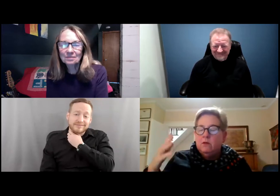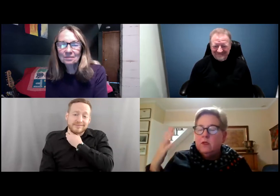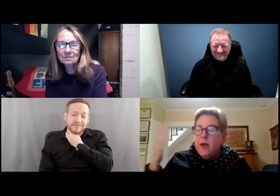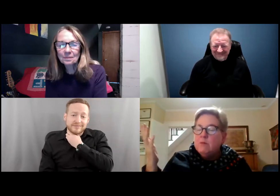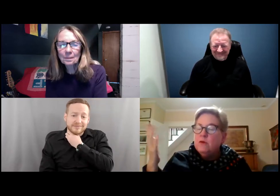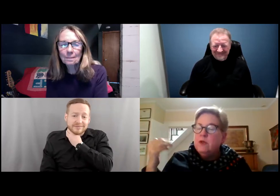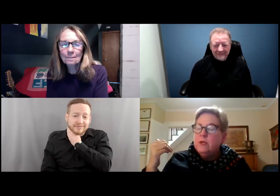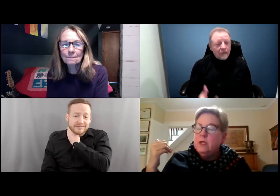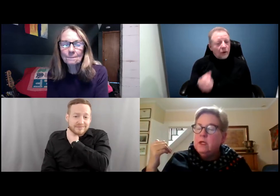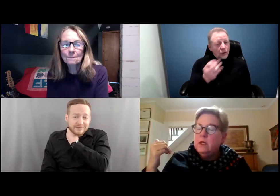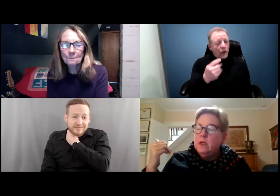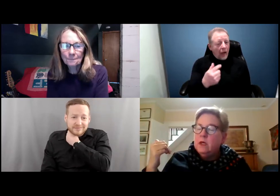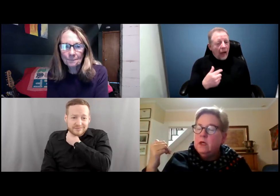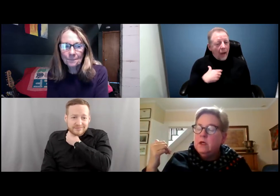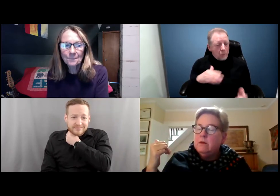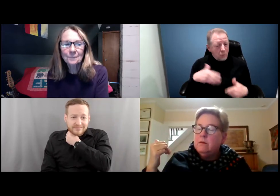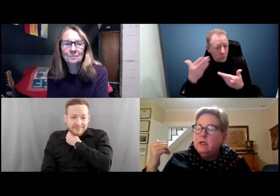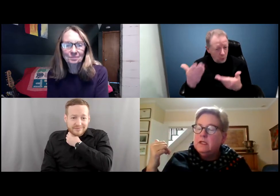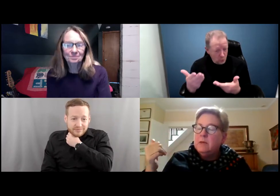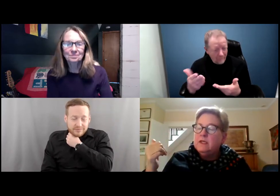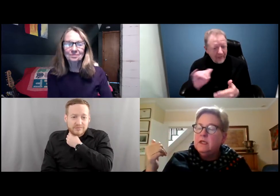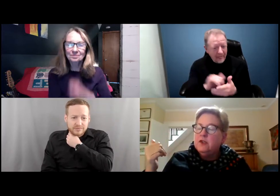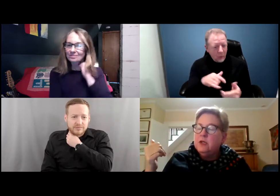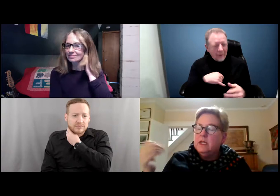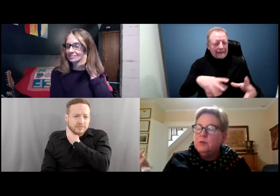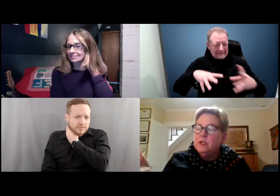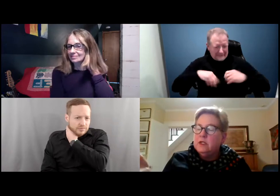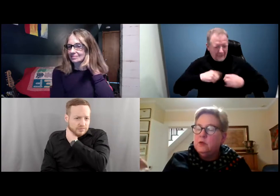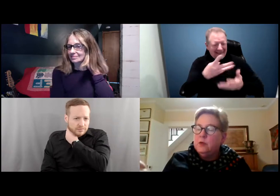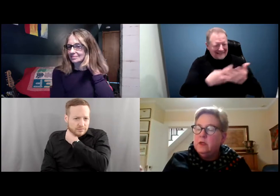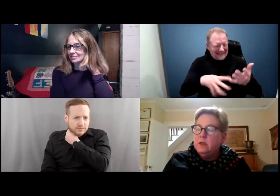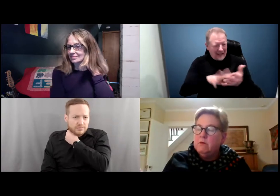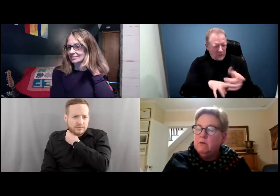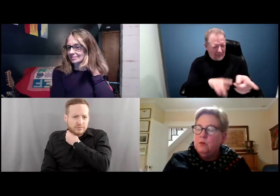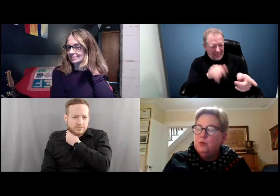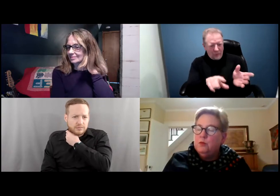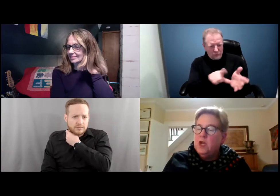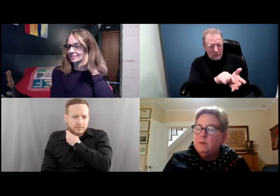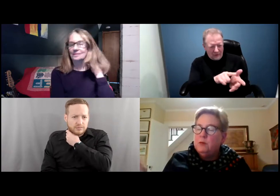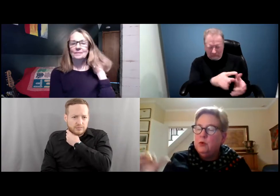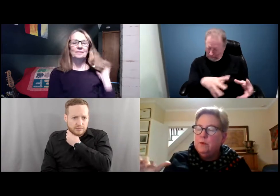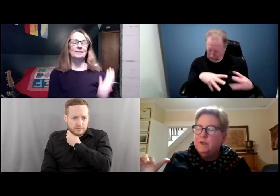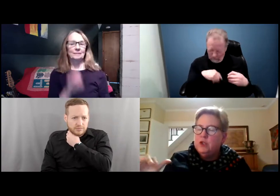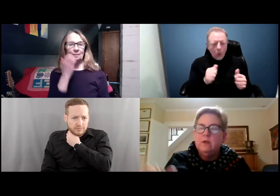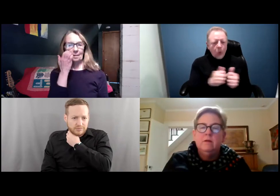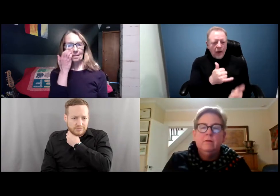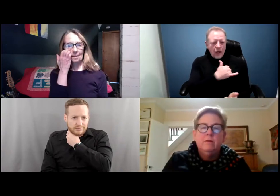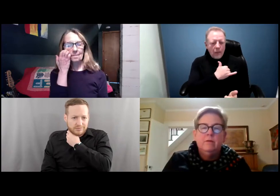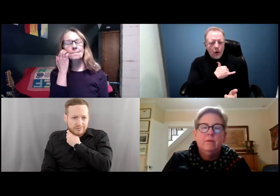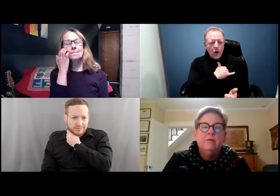Carolyn. So I move that we accept the schedule as printed with the Yom Kippur